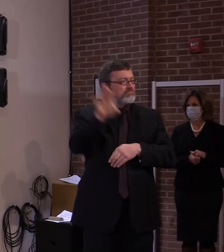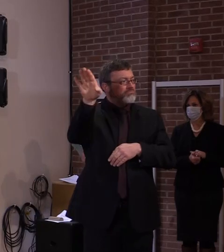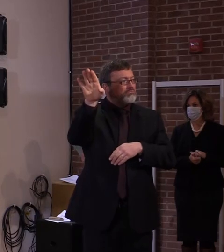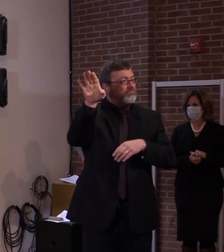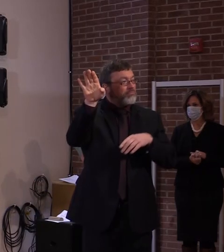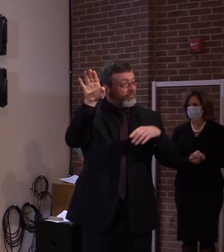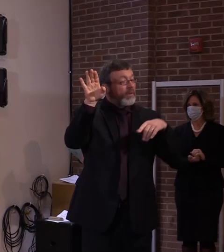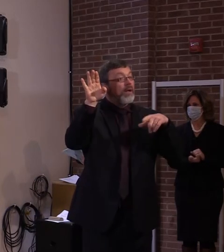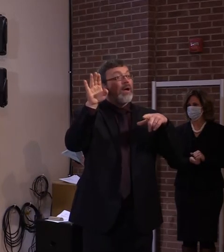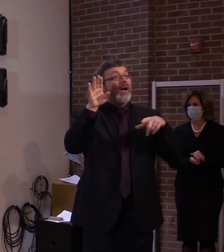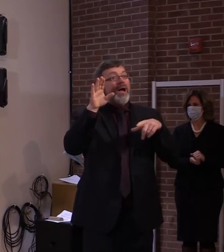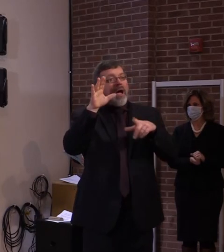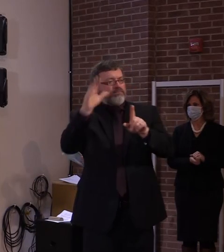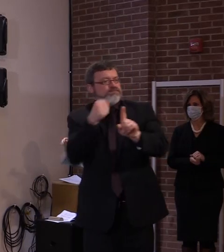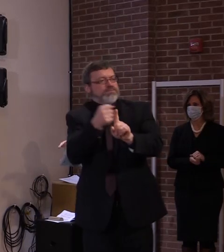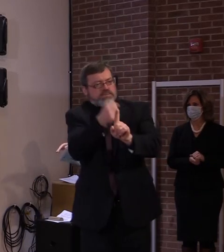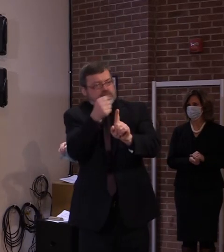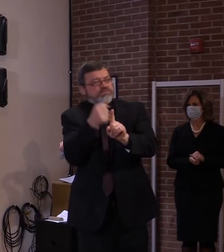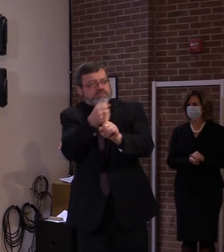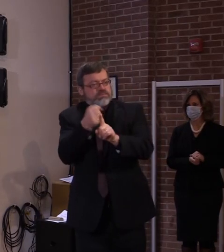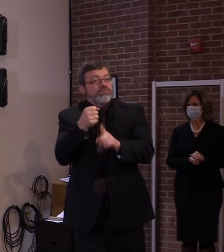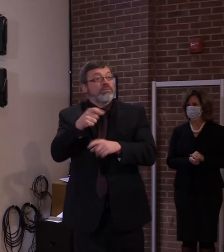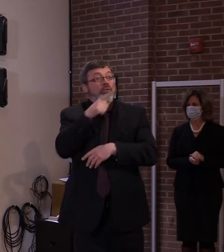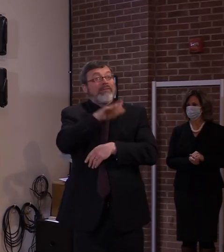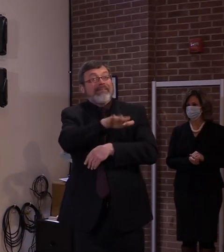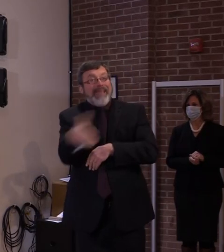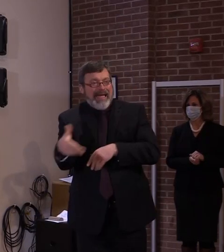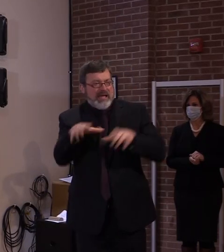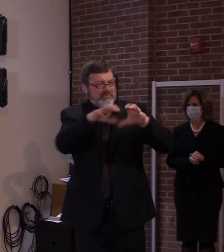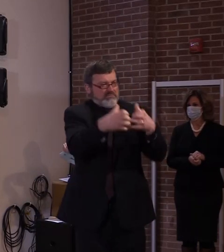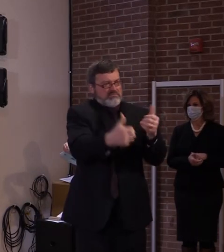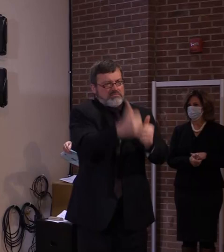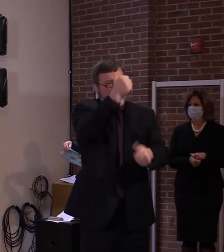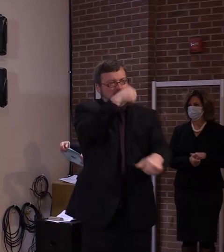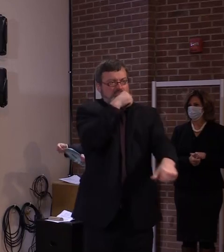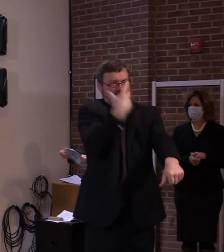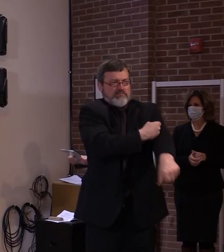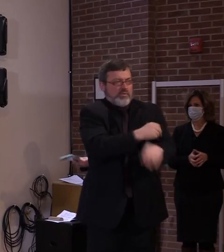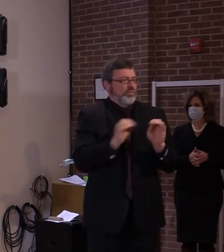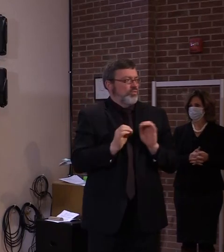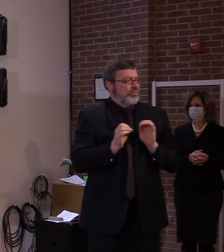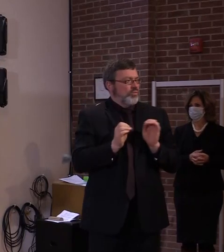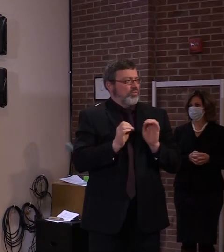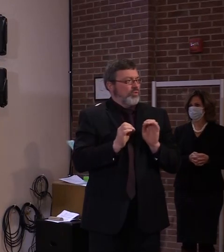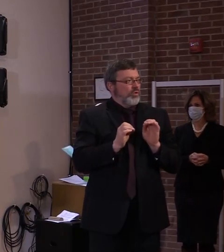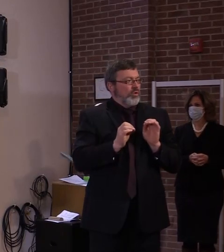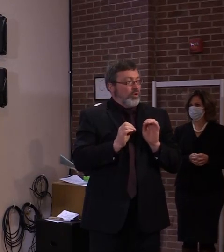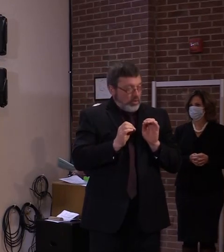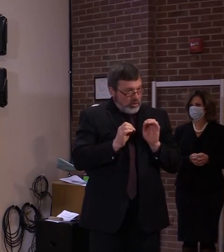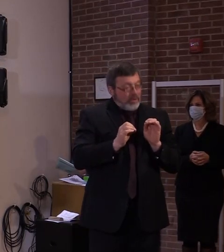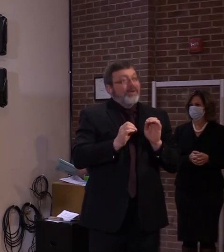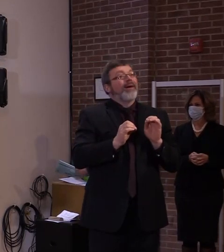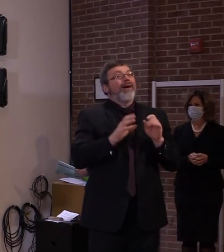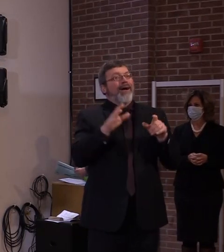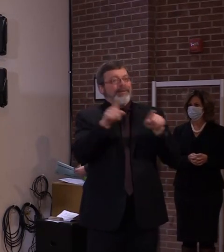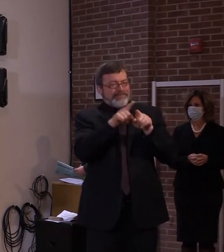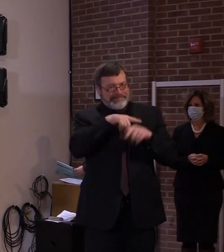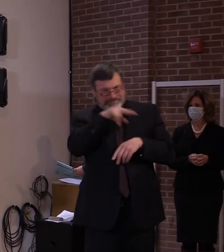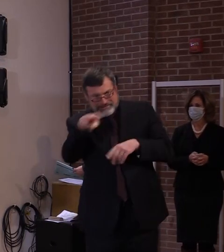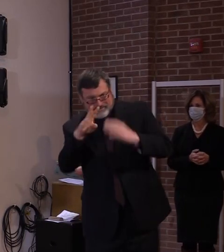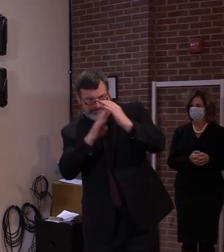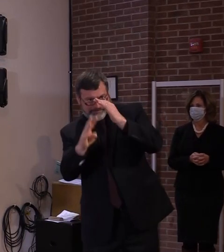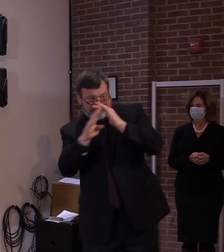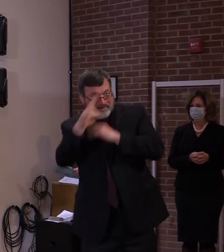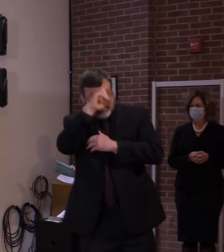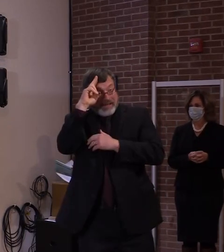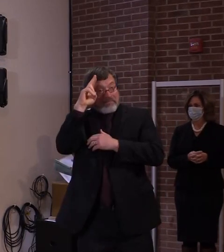generally people who ended up in an ICU because they had such a severe case of COVID. Not exclusively,